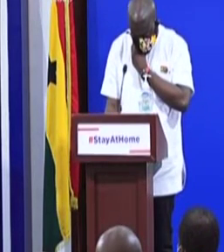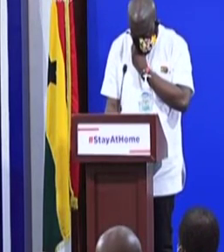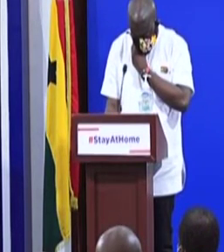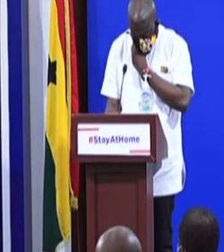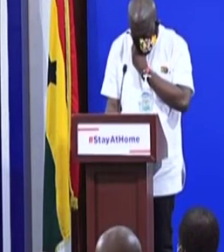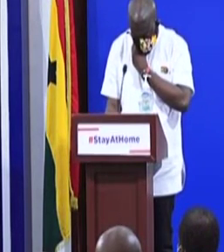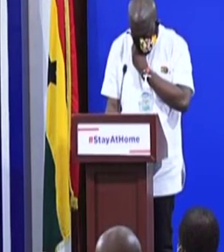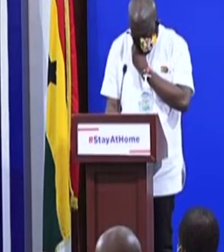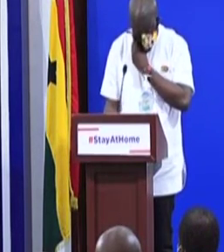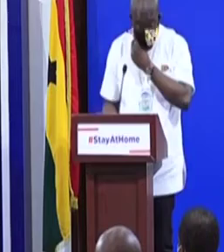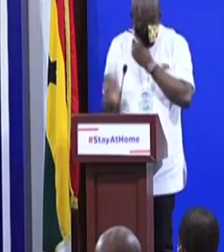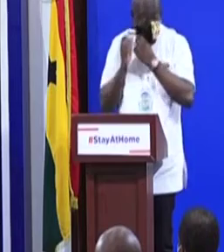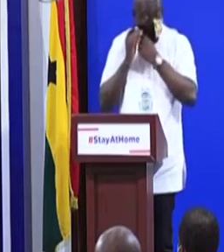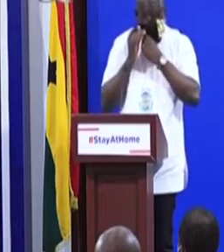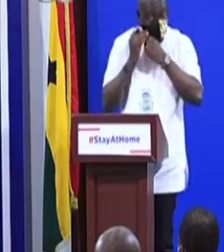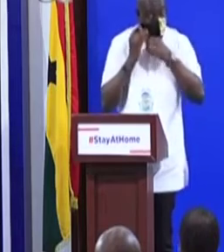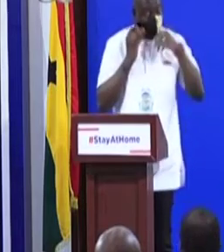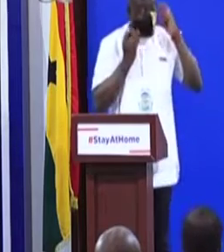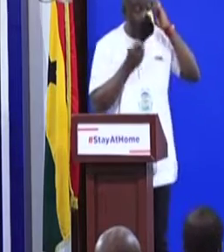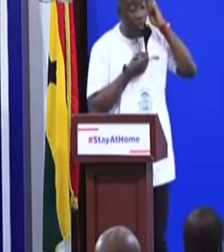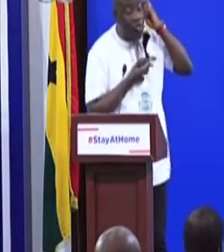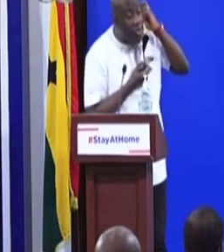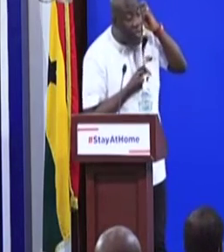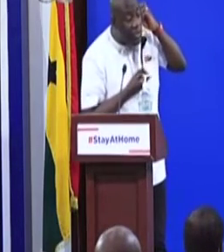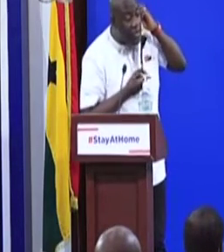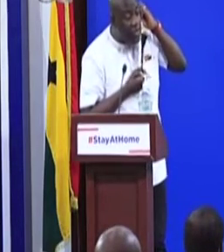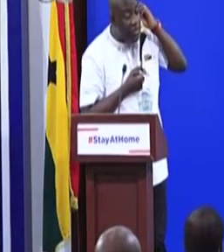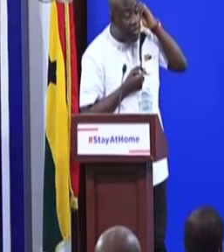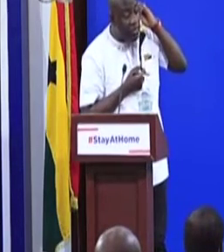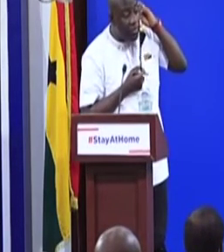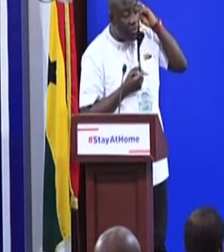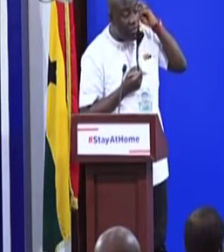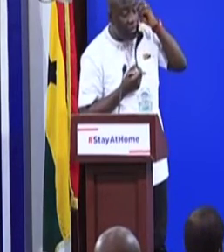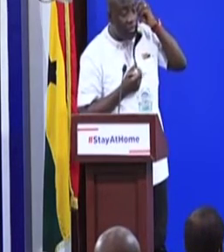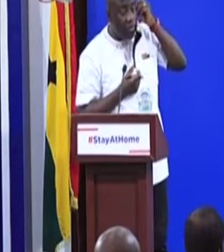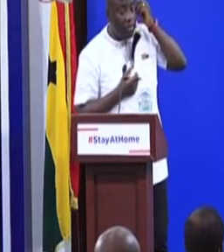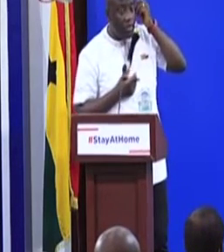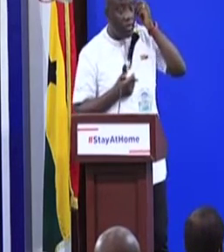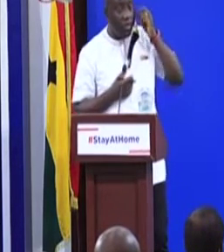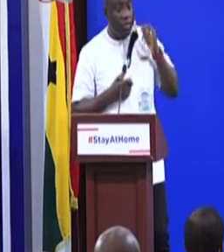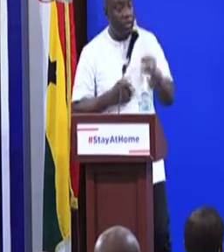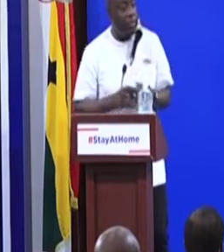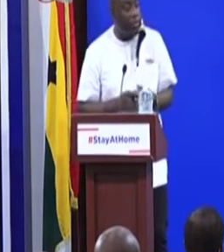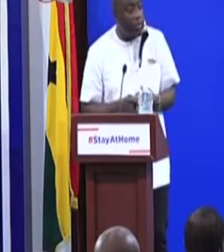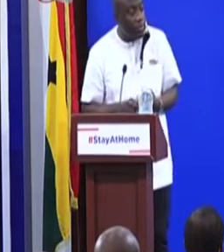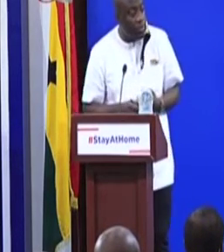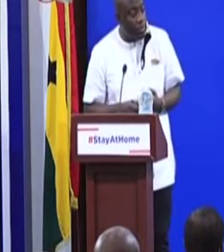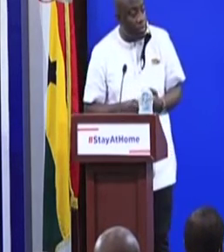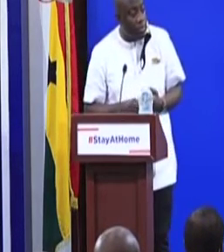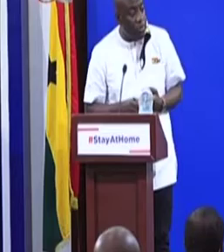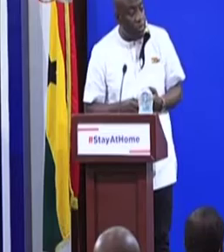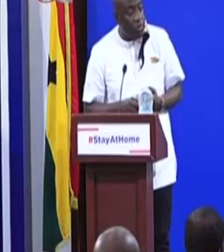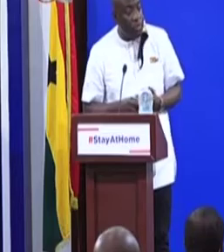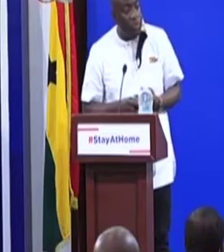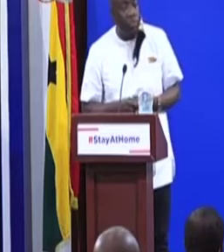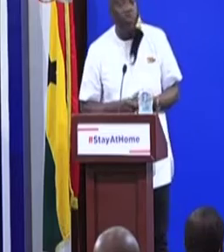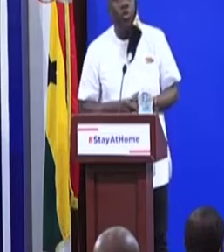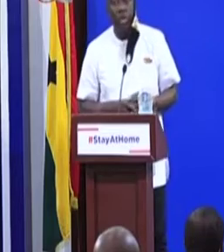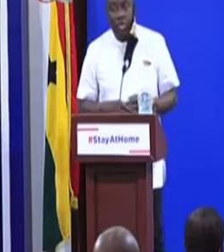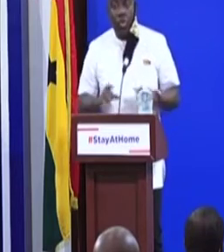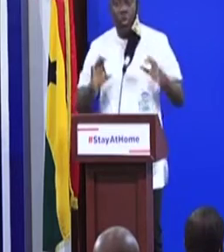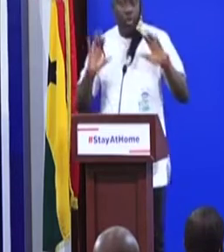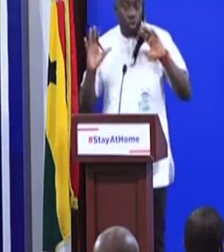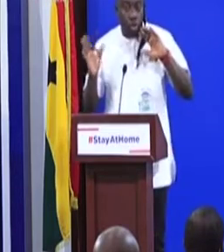some eat dry food. Are they being... some eat what? Dry food. I mean, the food that some have special